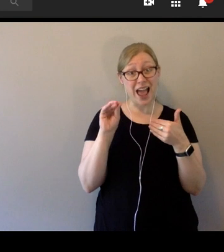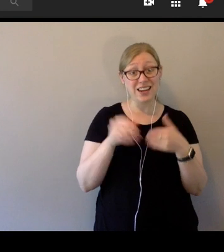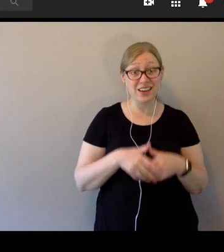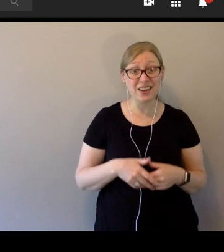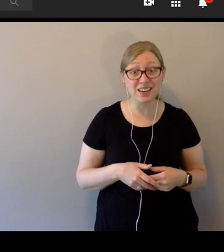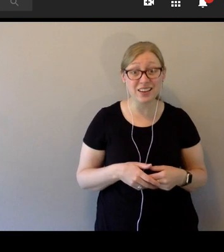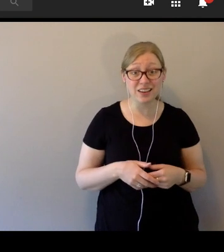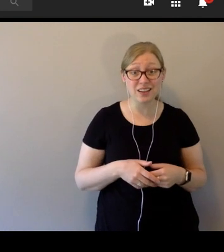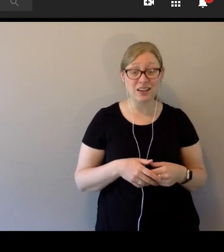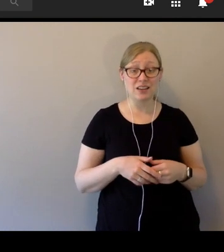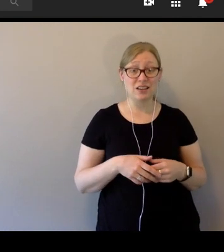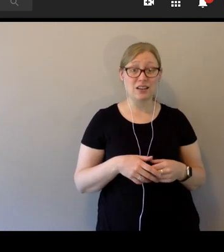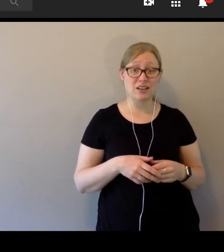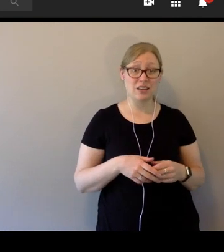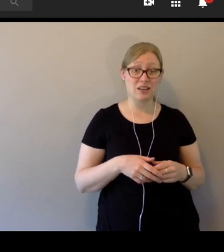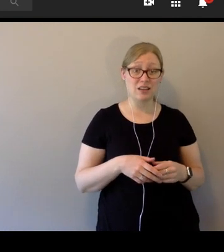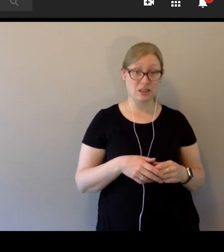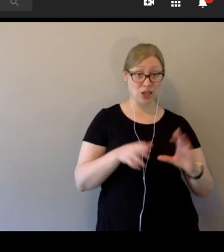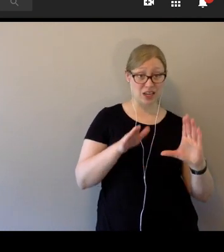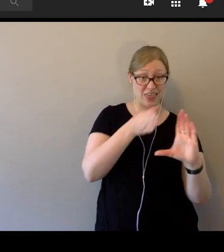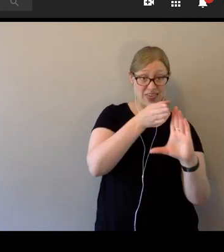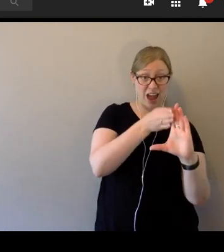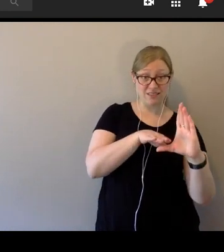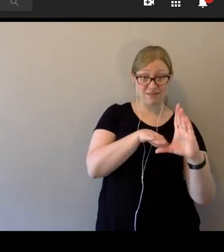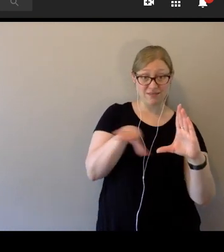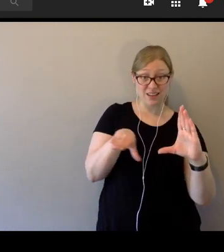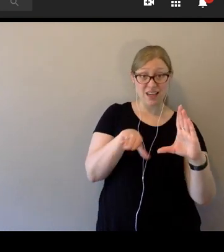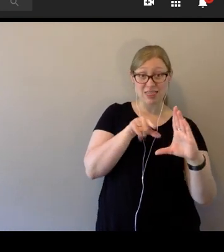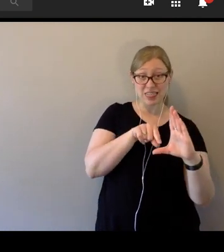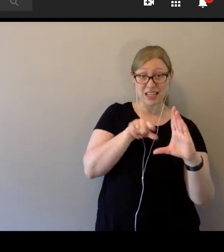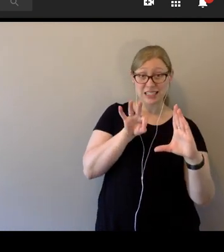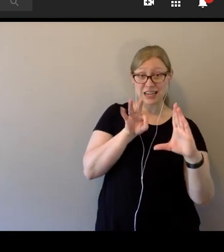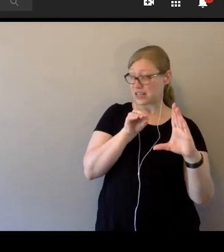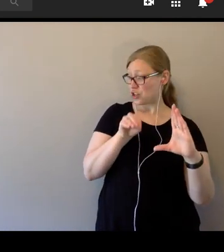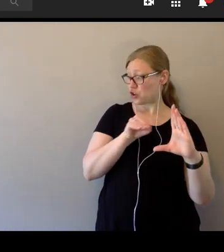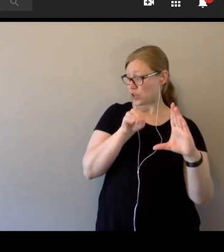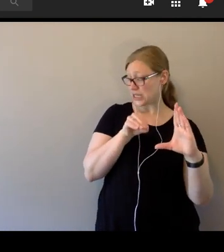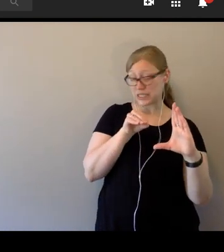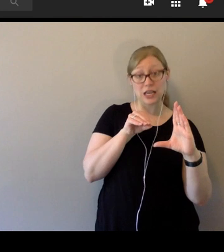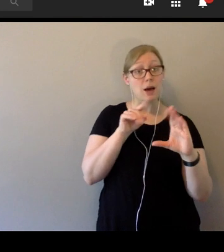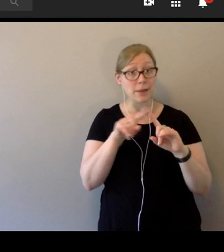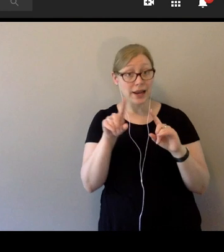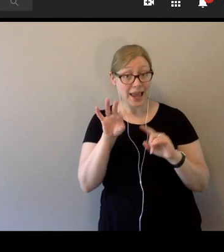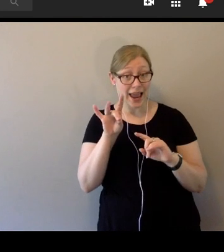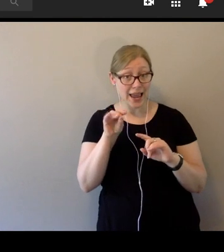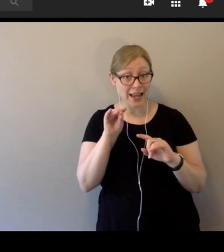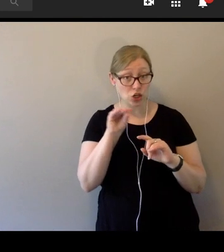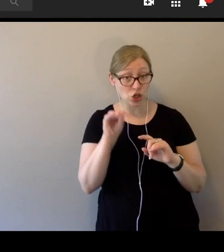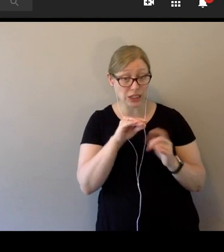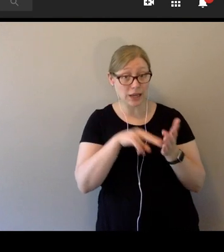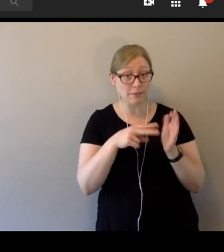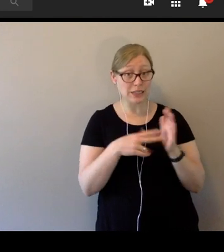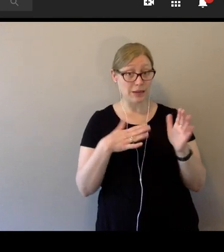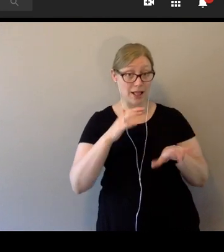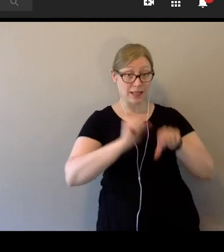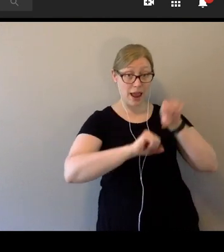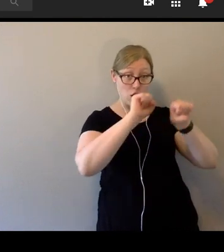is 90 degrees. So an 80 degree angle means that my ladder is going to